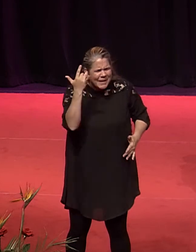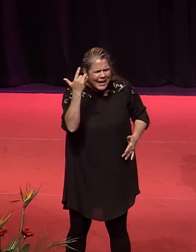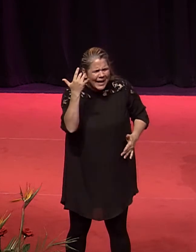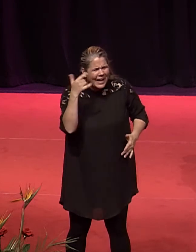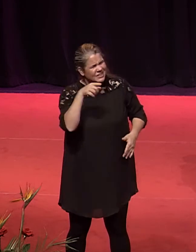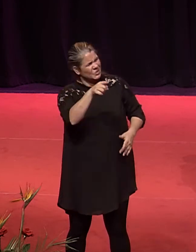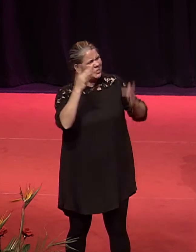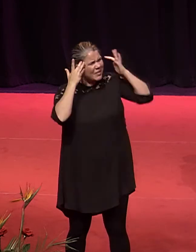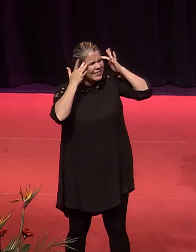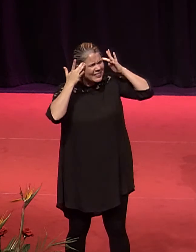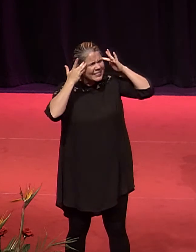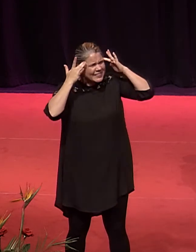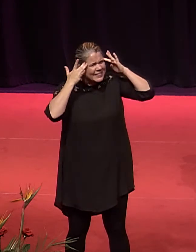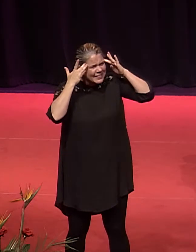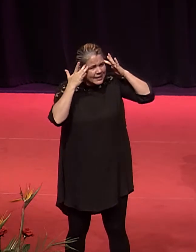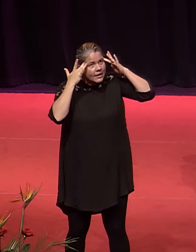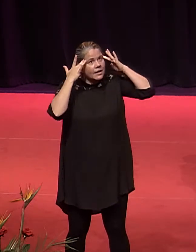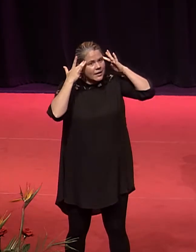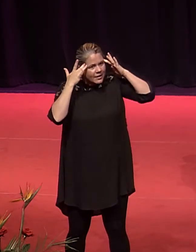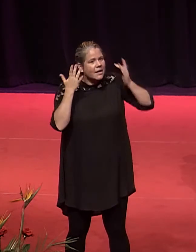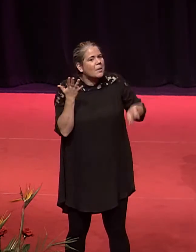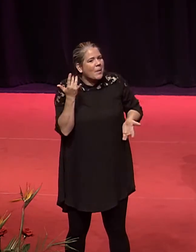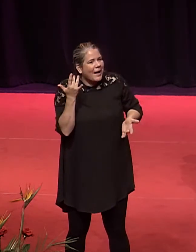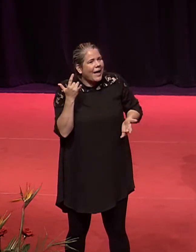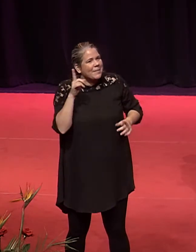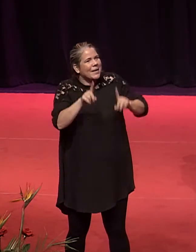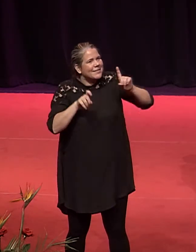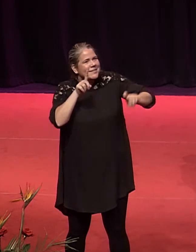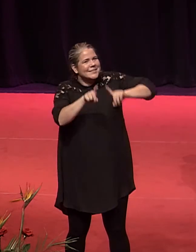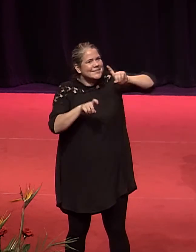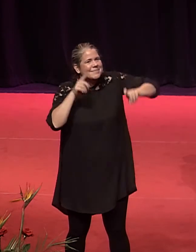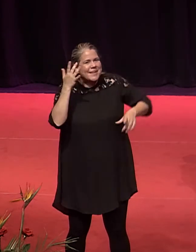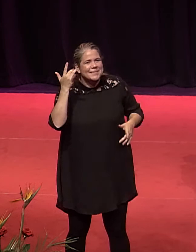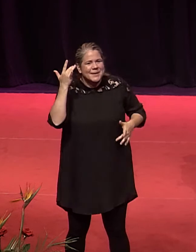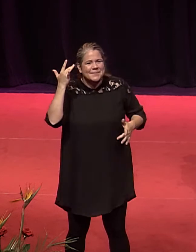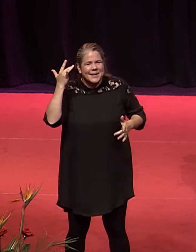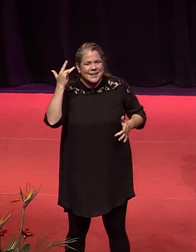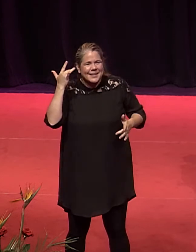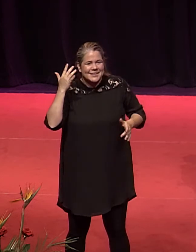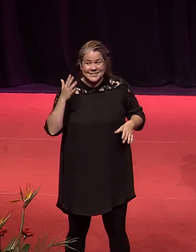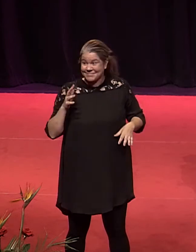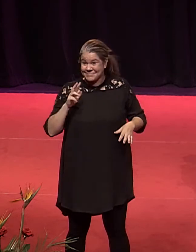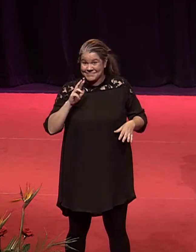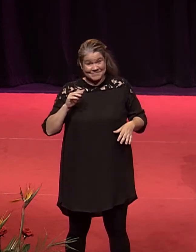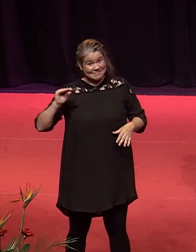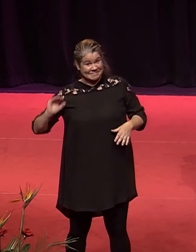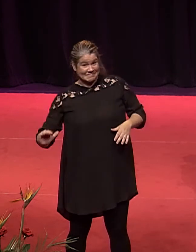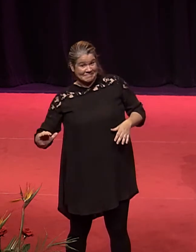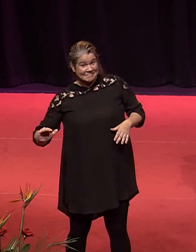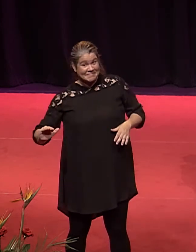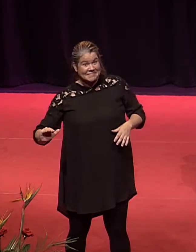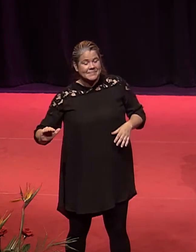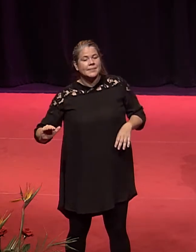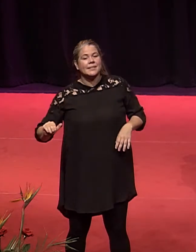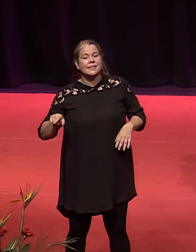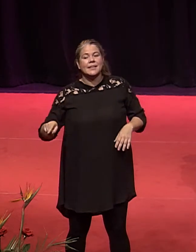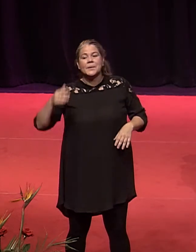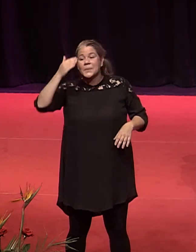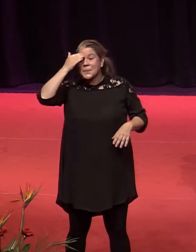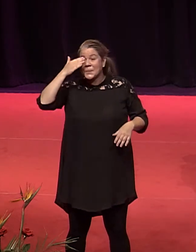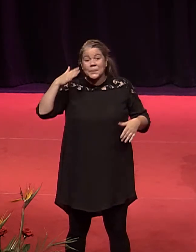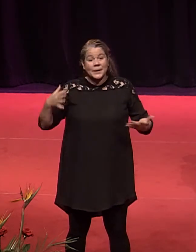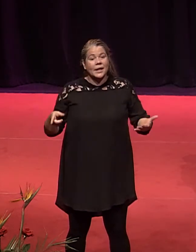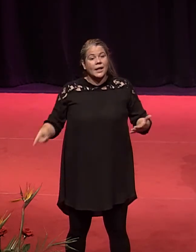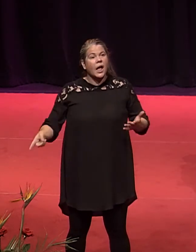your temples and sighing like that? Here's what toddlers know that we sometimes forget. It pays to ask